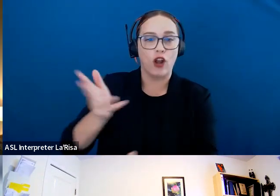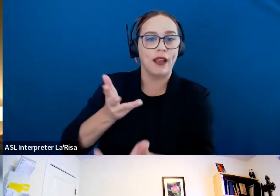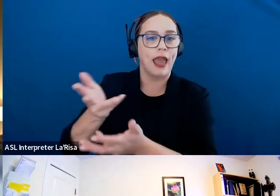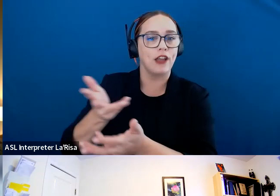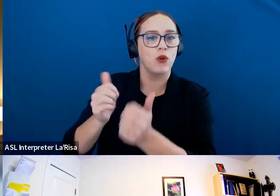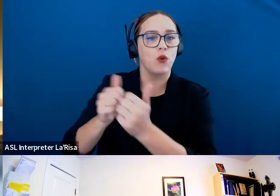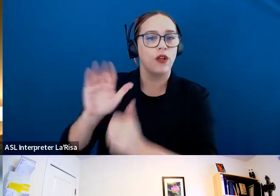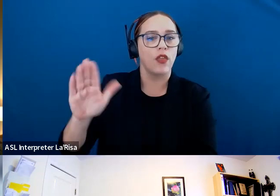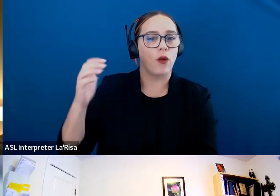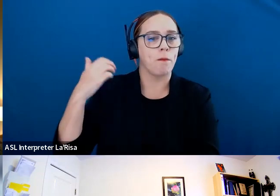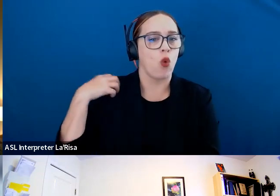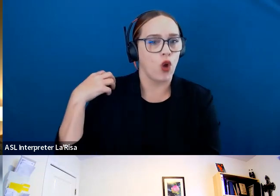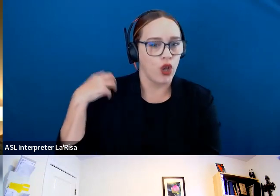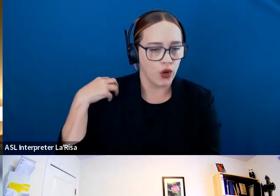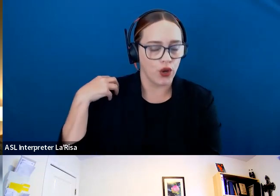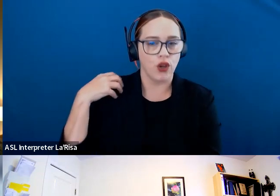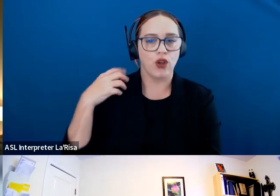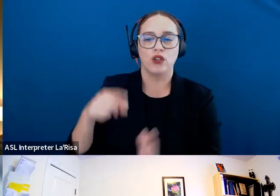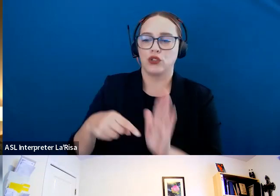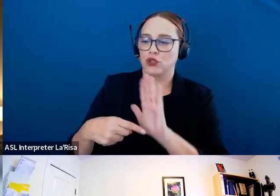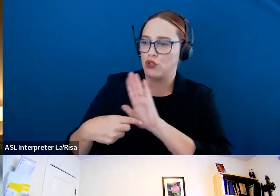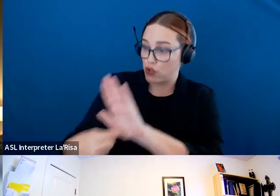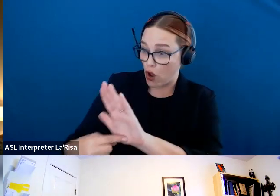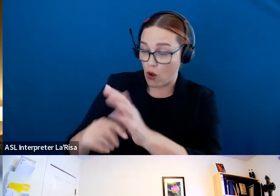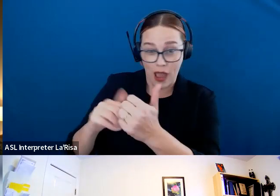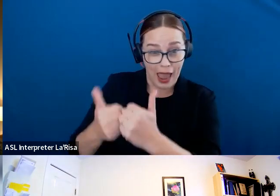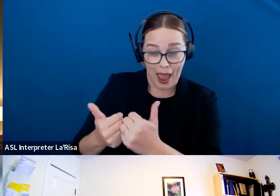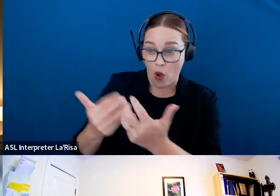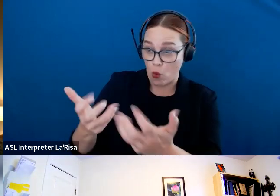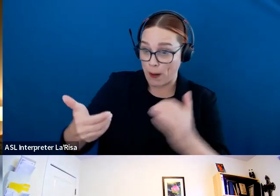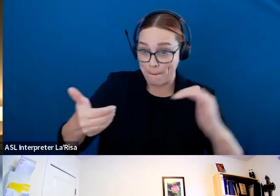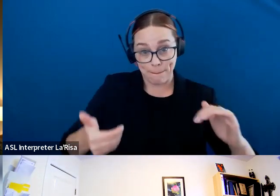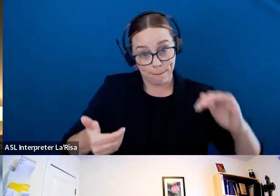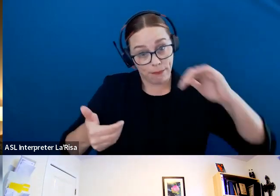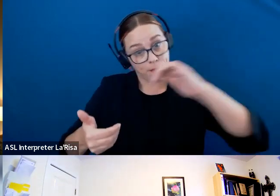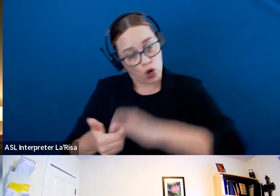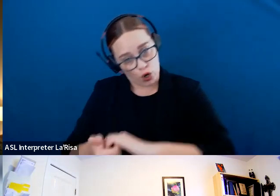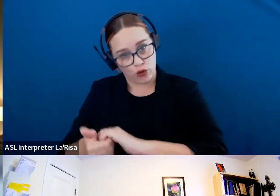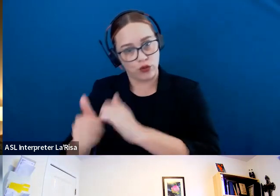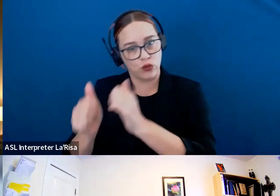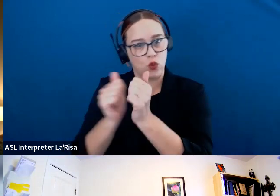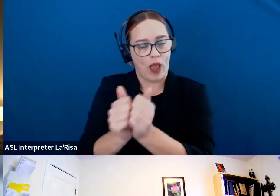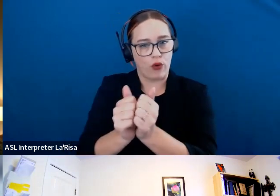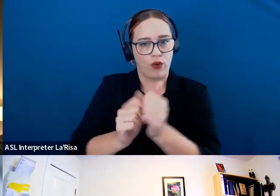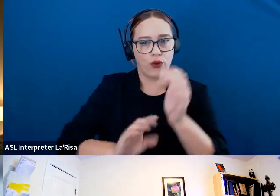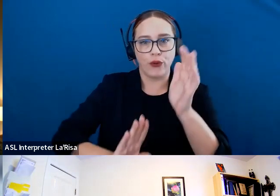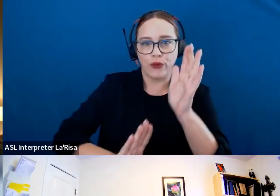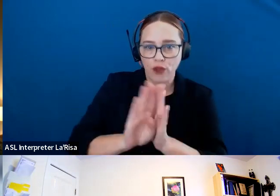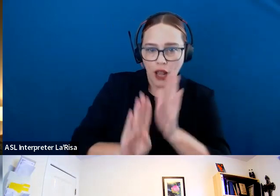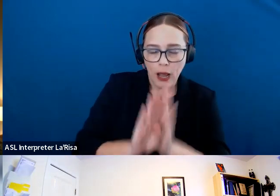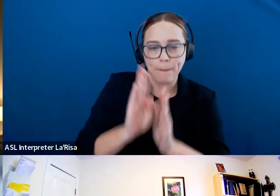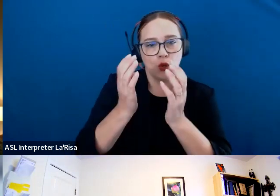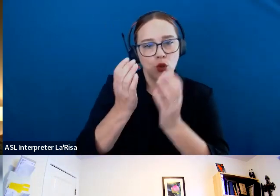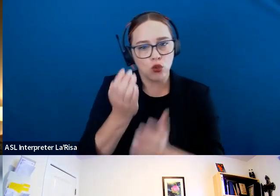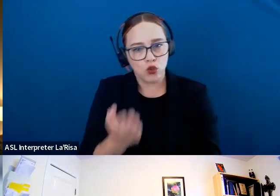these grantees want to partner with employers and how they can develop tools and use resources to